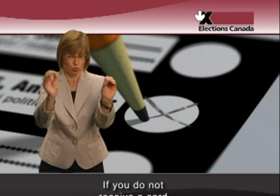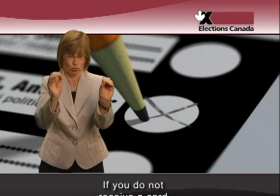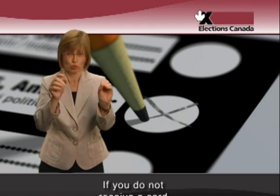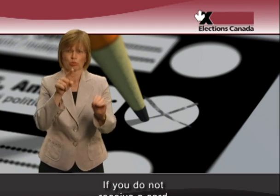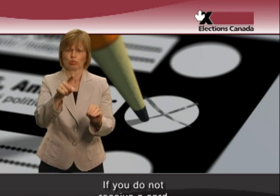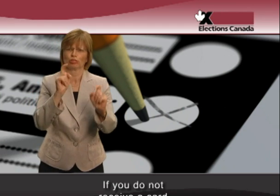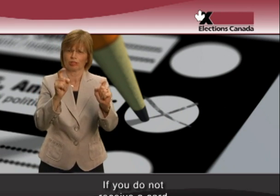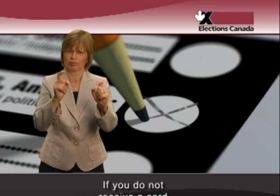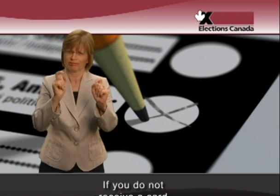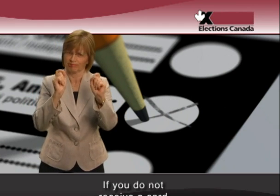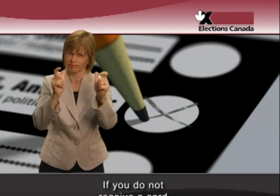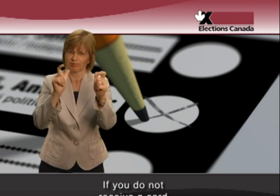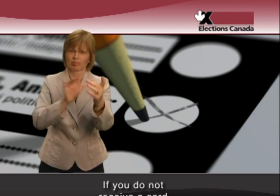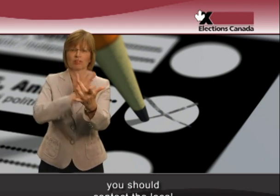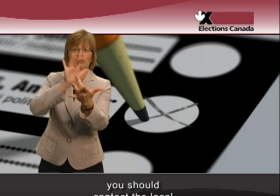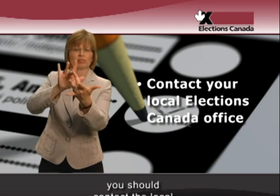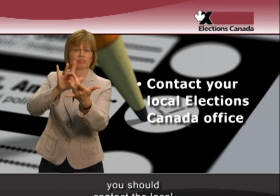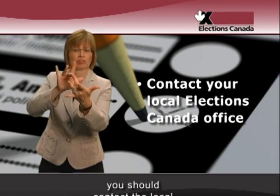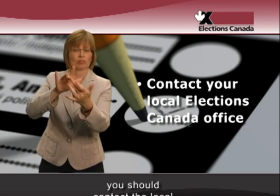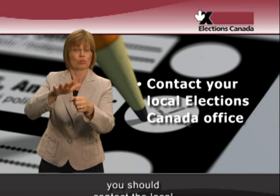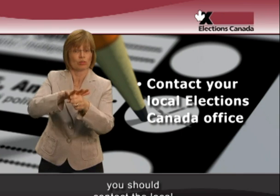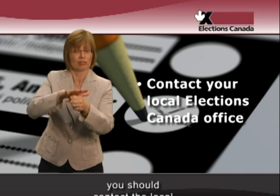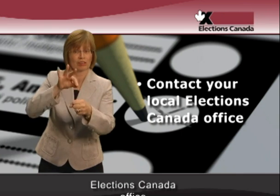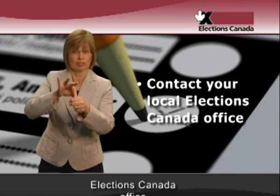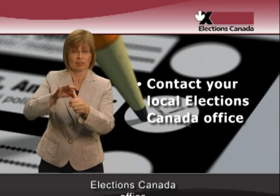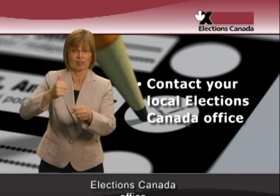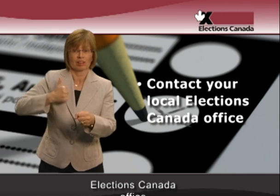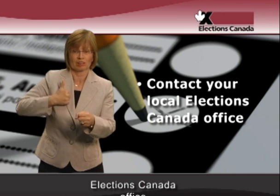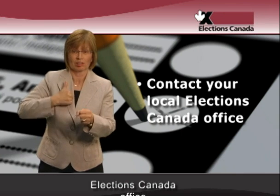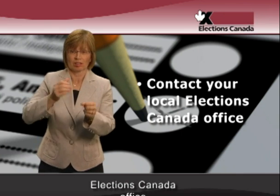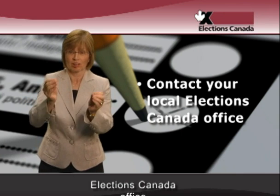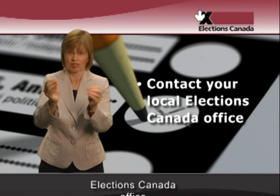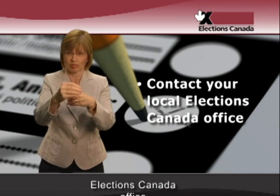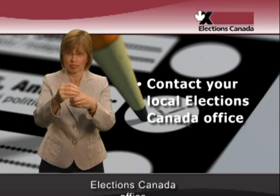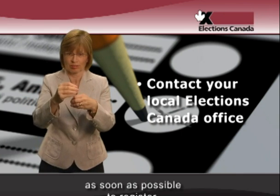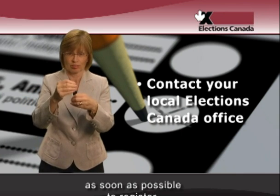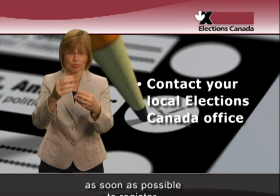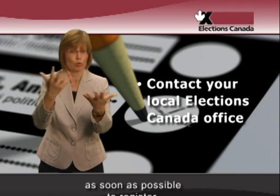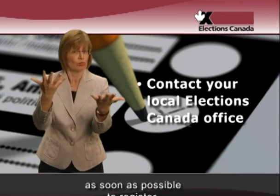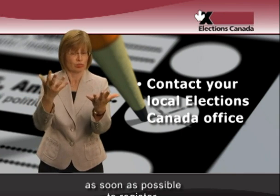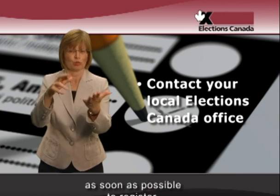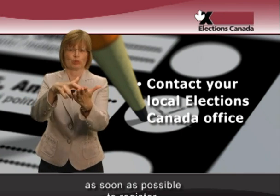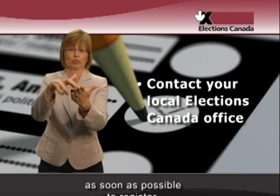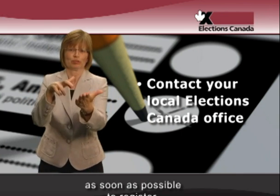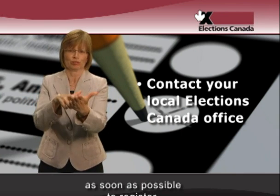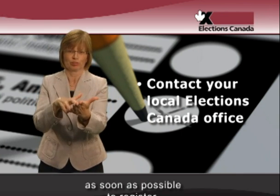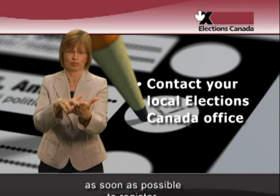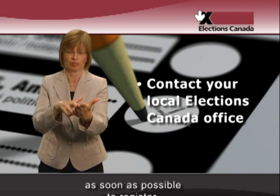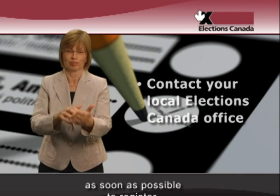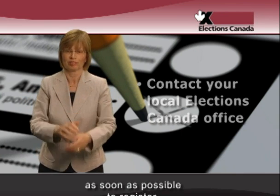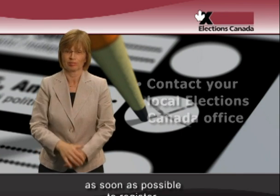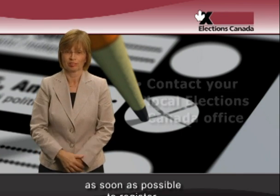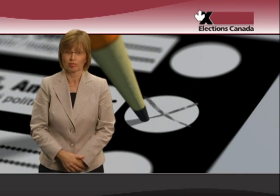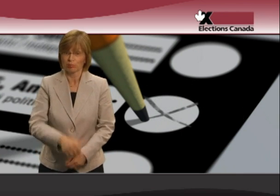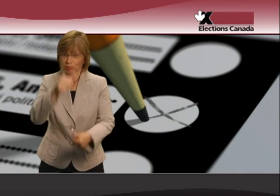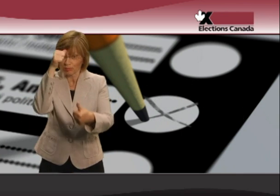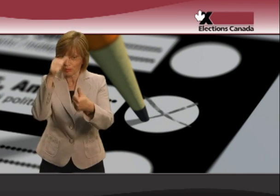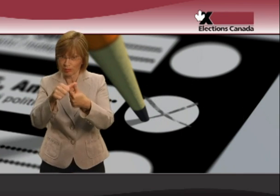If you do not receive a card, you should contact the local Elections Canada office as soon as possible to register.